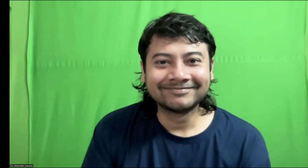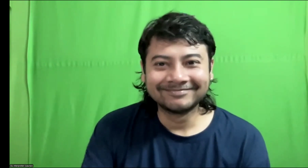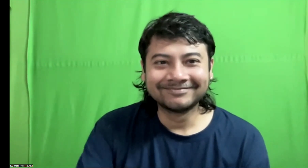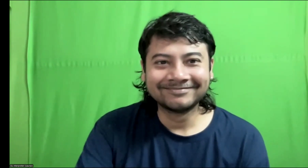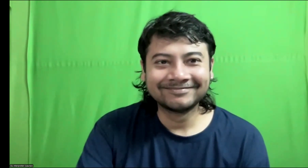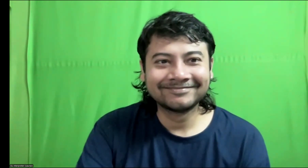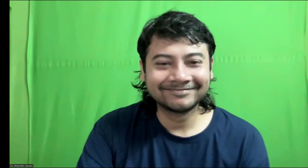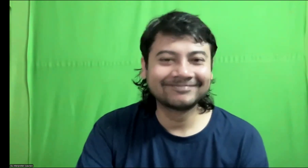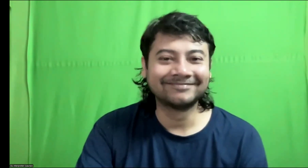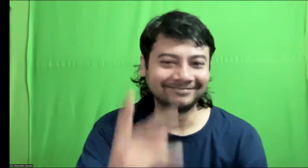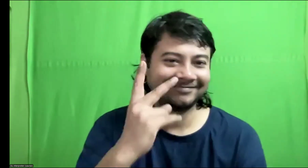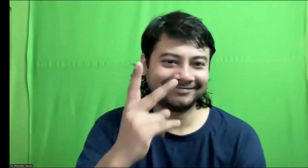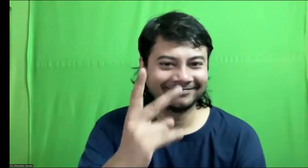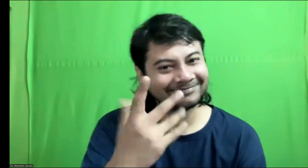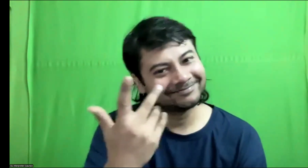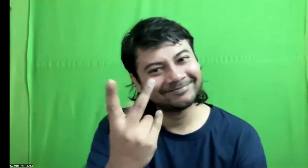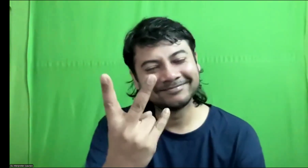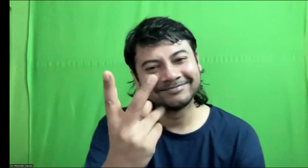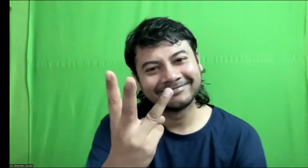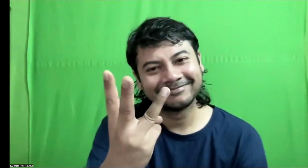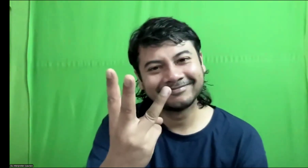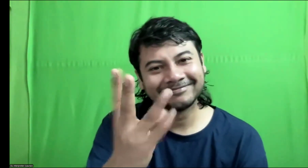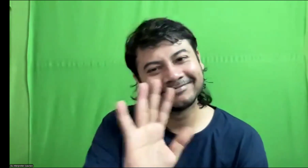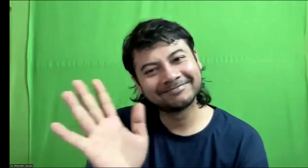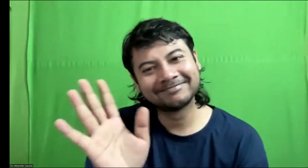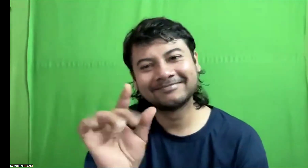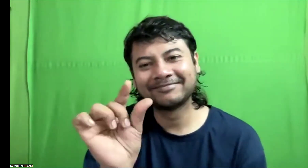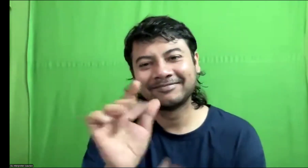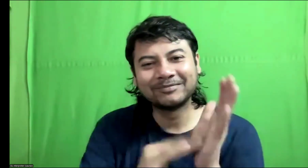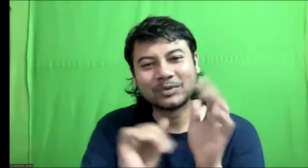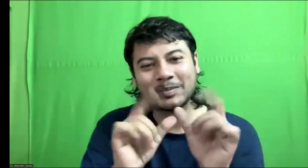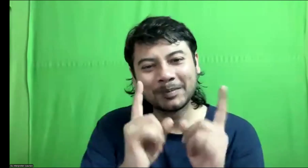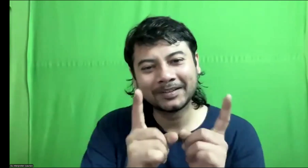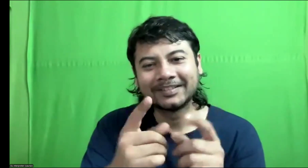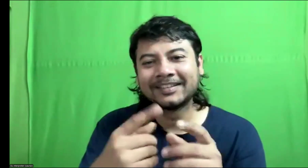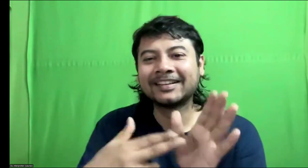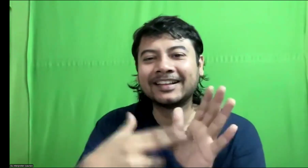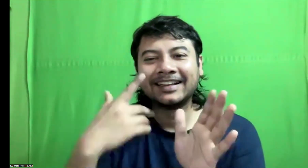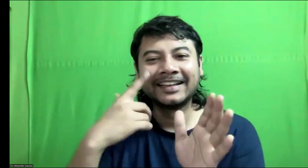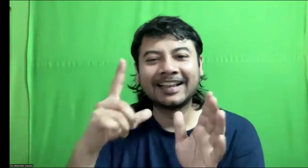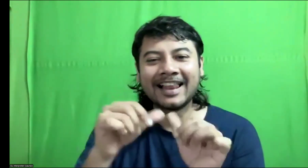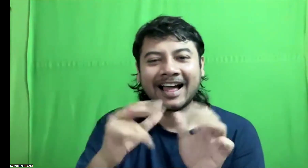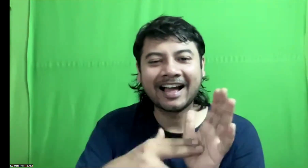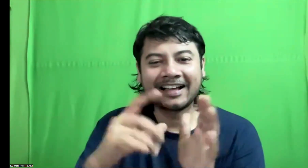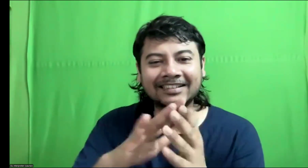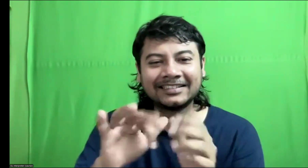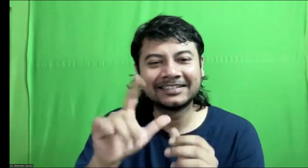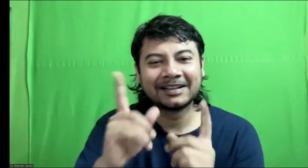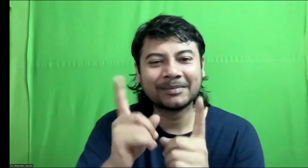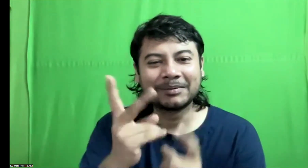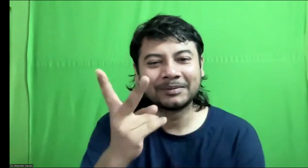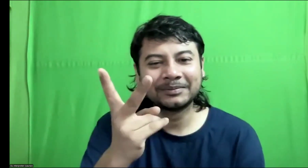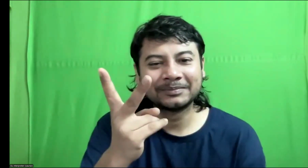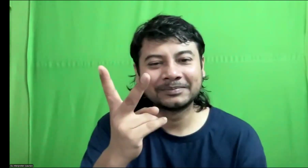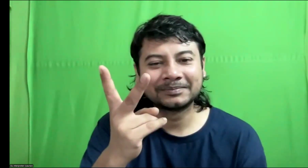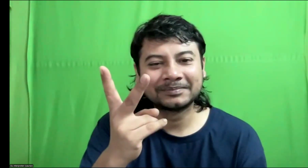Yes, Nilanchal, Uma. That's it, two people. I've been inspiring you past 1 hour, only two people. I